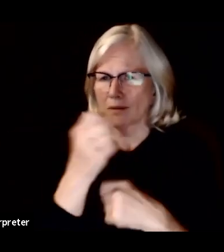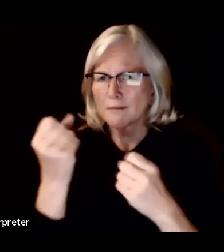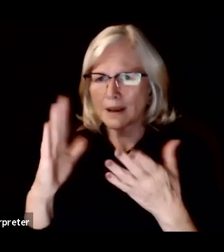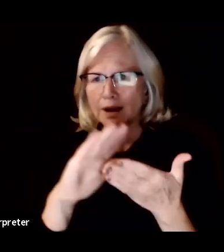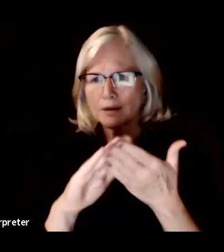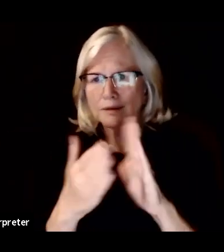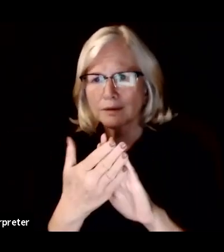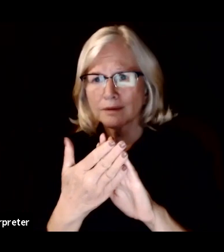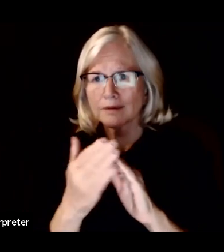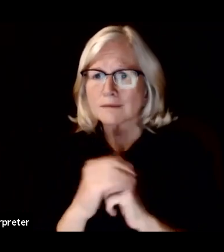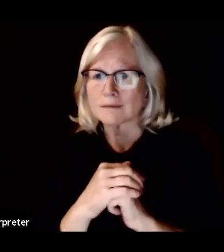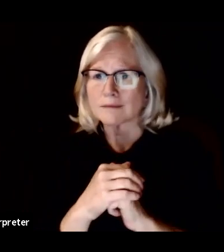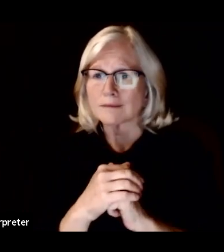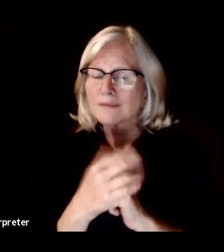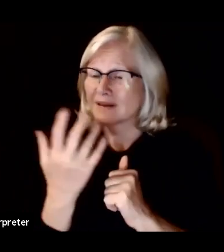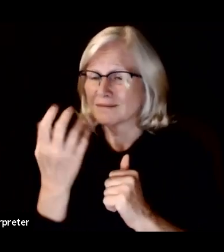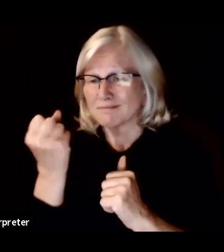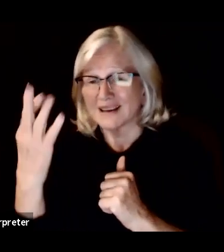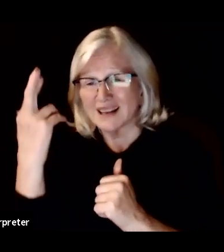that testing resource has been